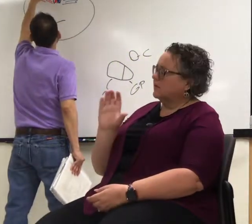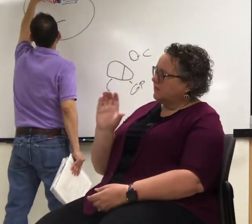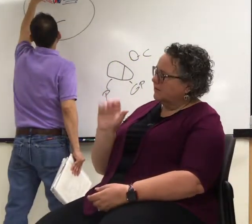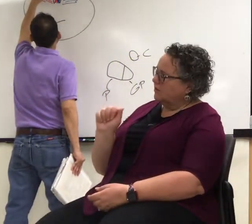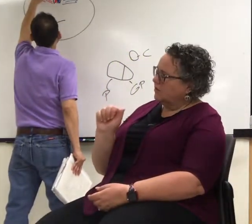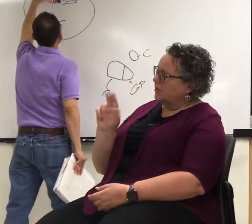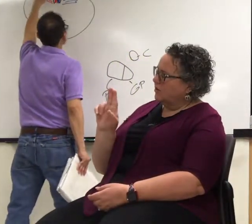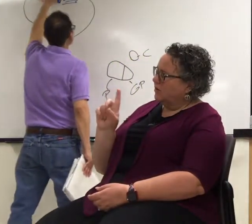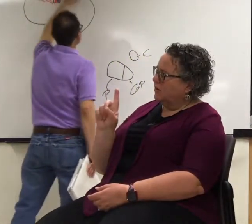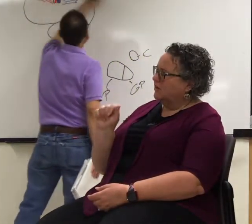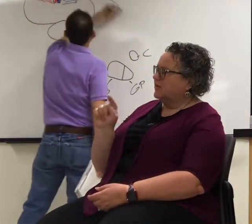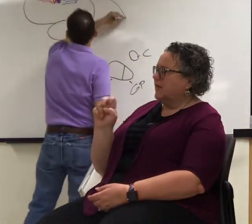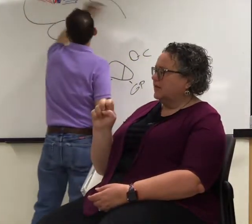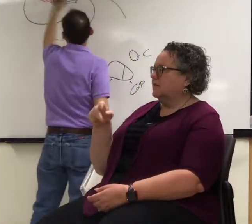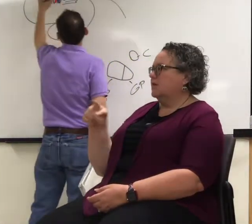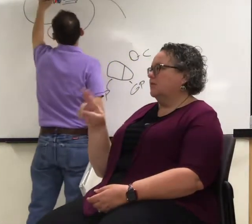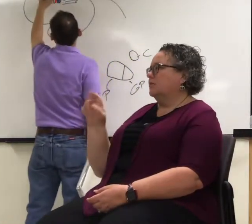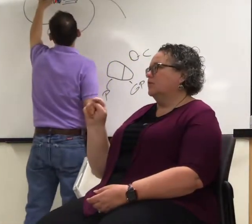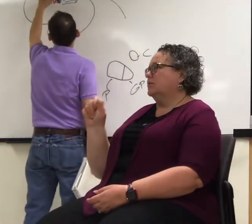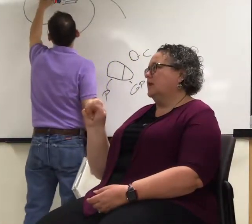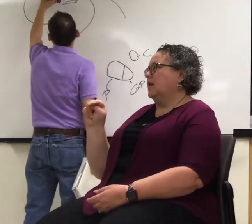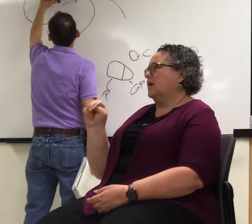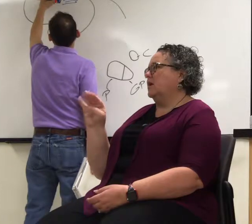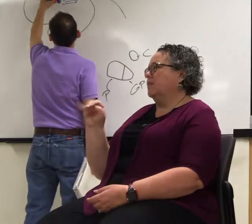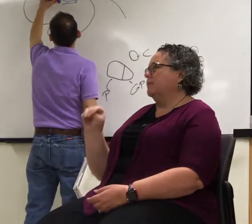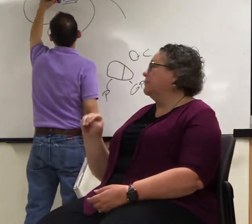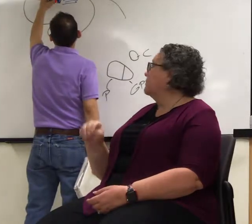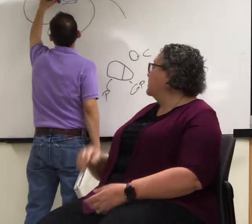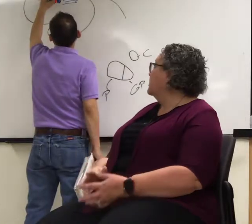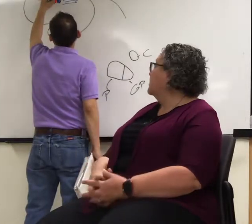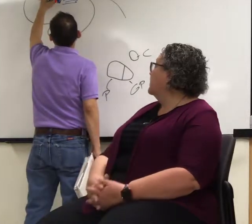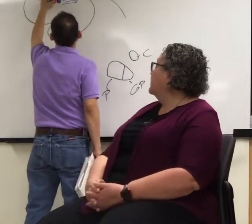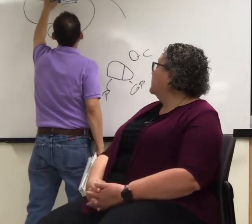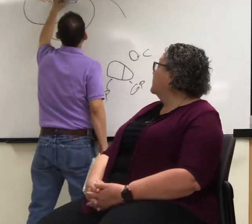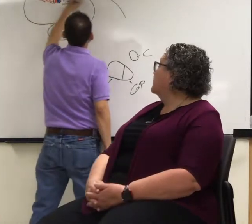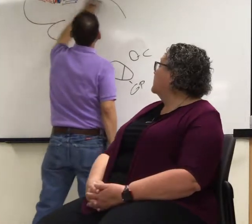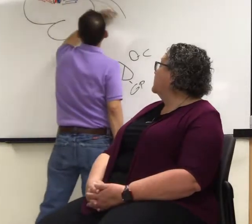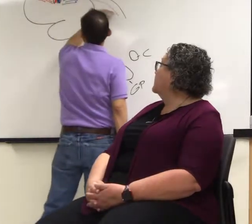Call it 1, 2,